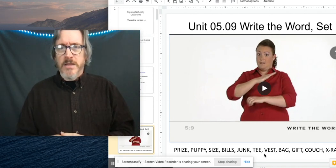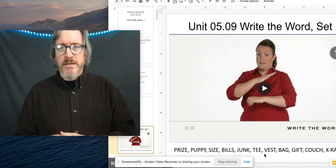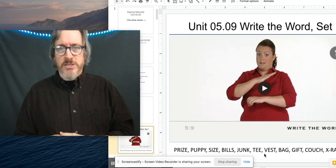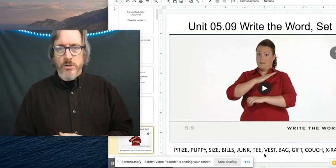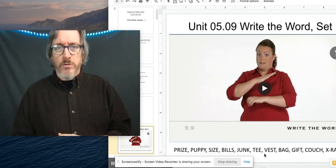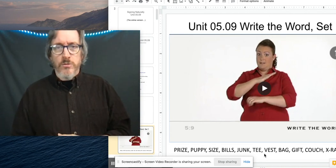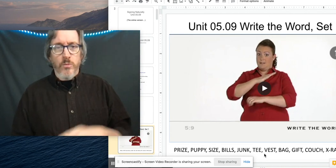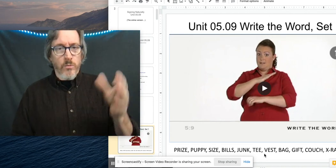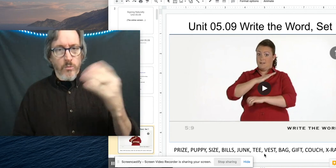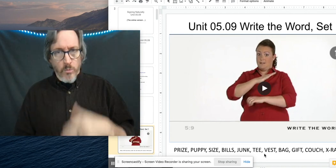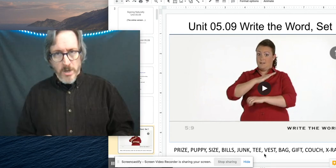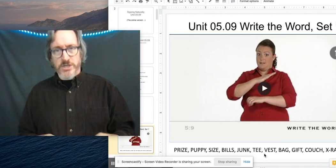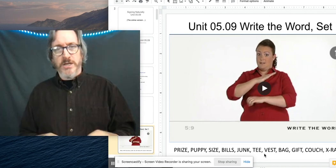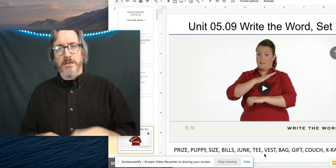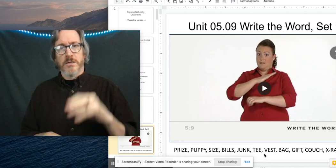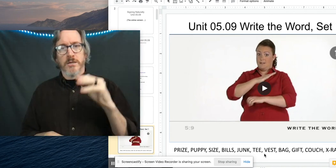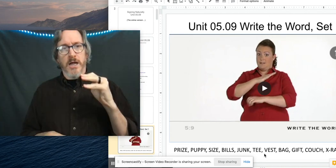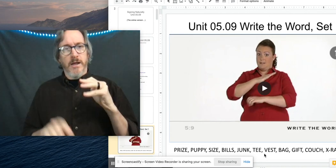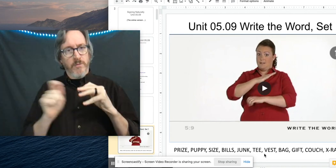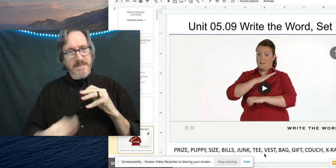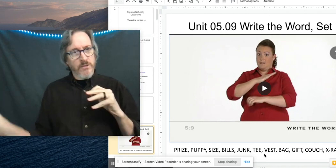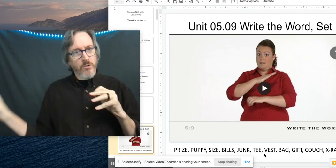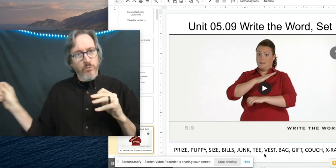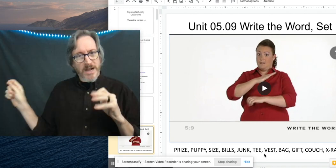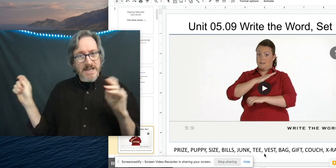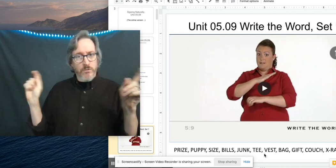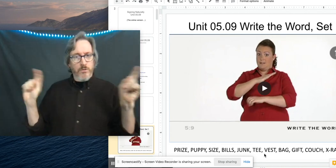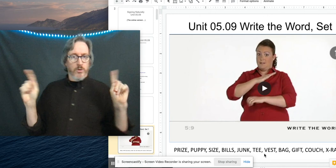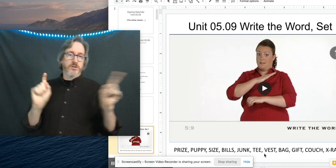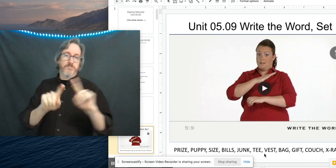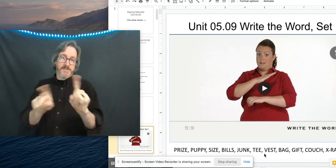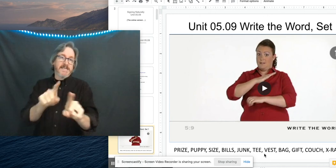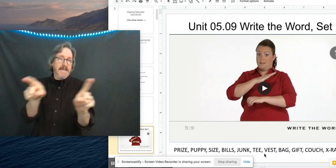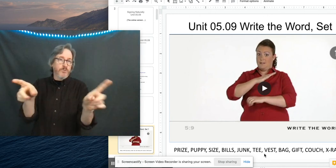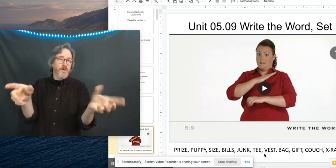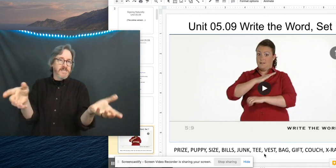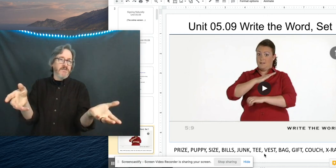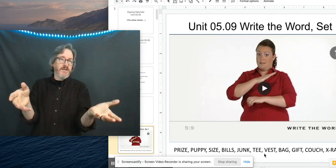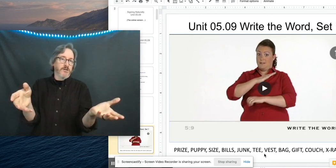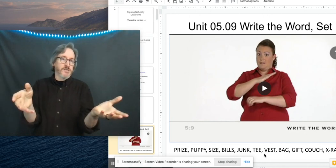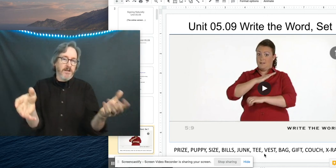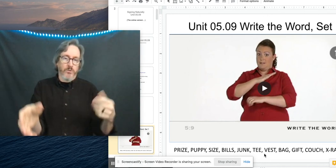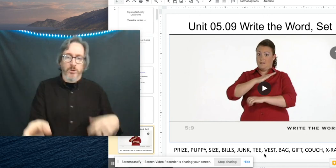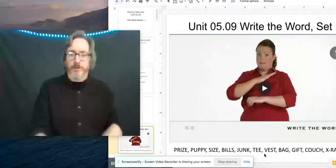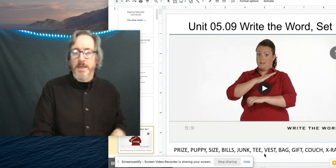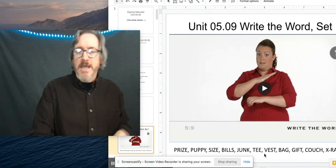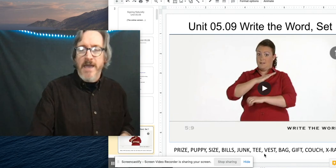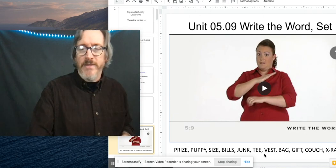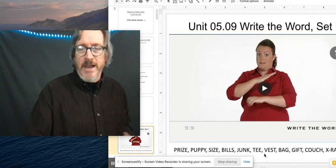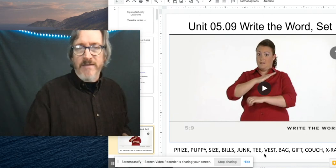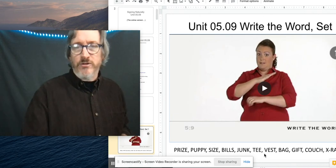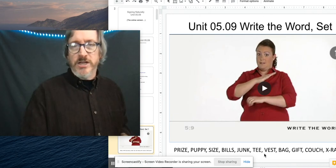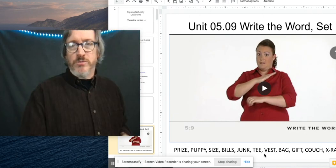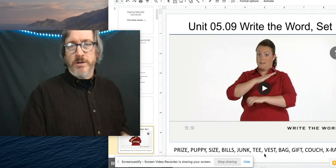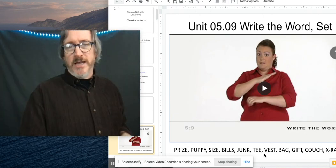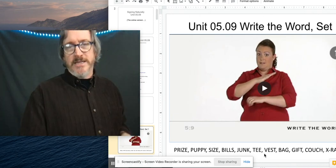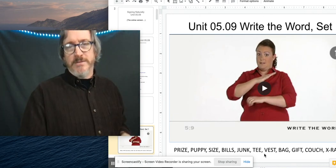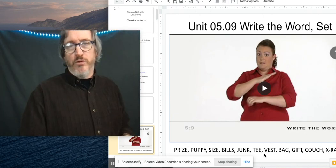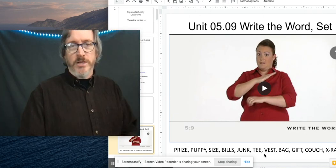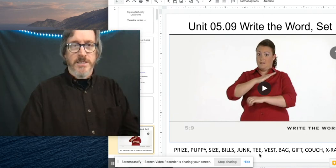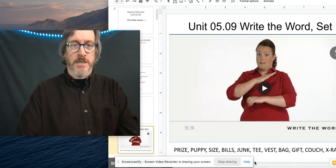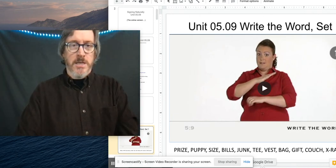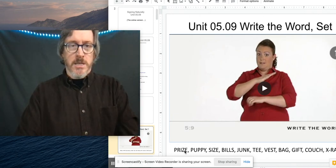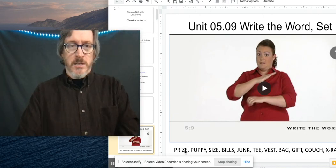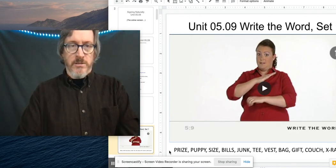fine. So watch it, write down or select what's the fingerspelled word. And then after each one, I